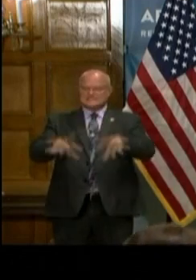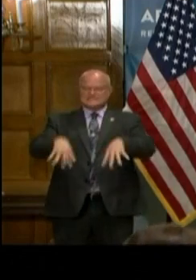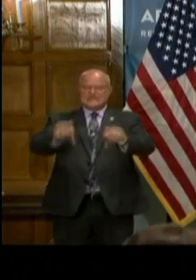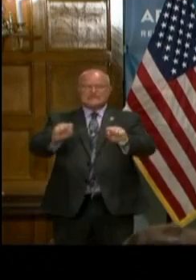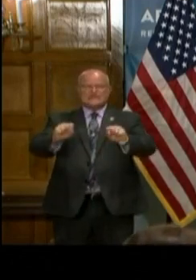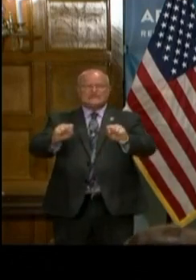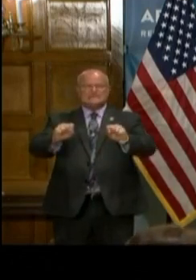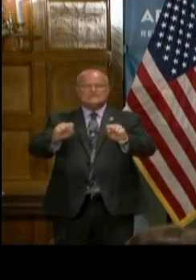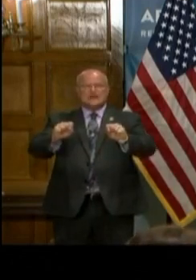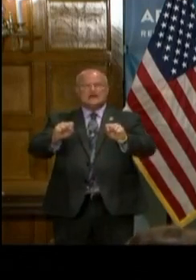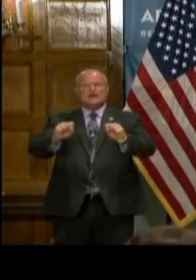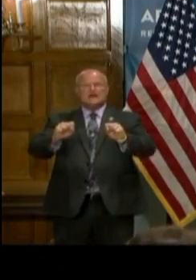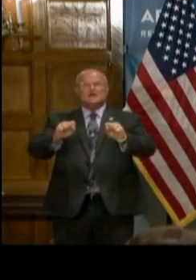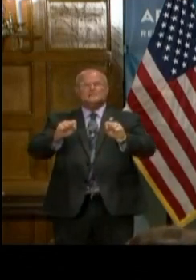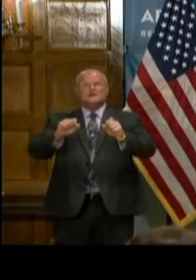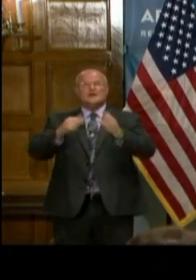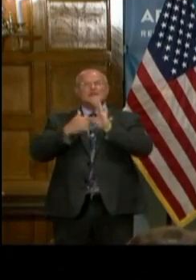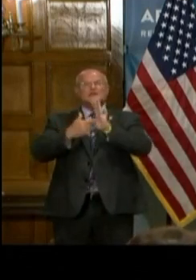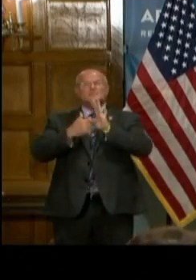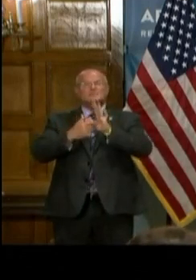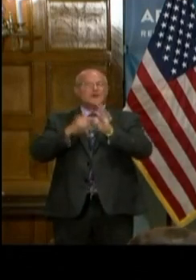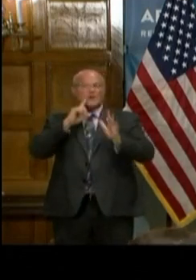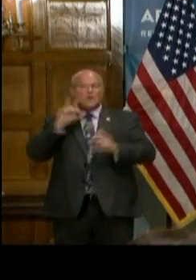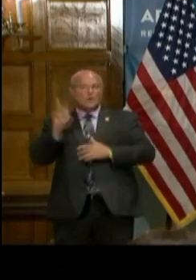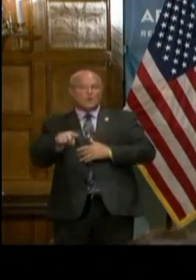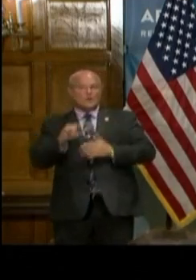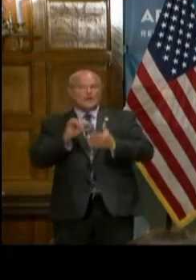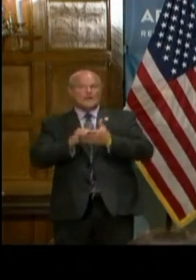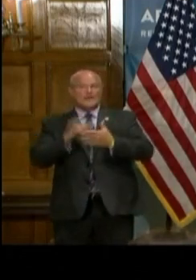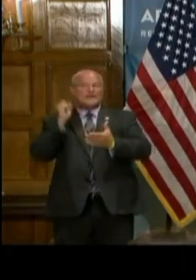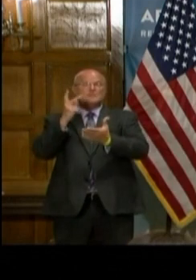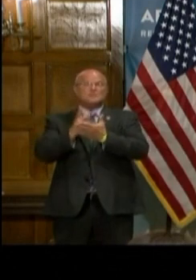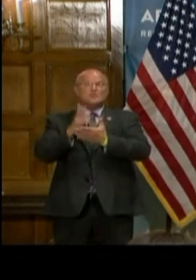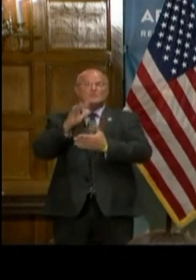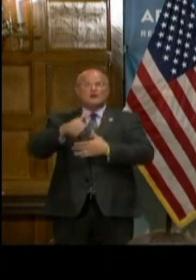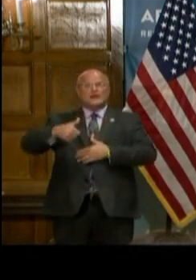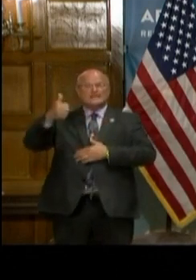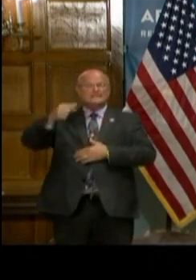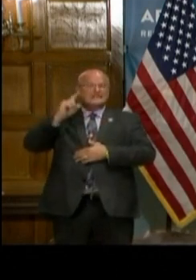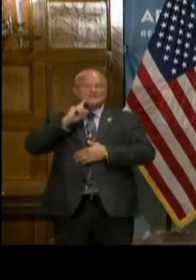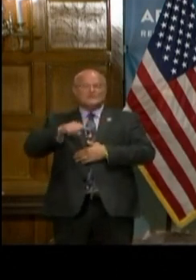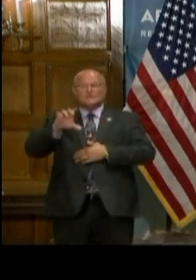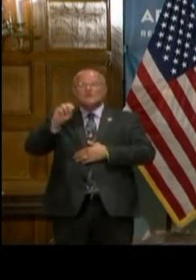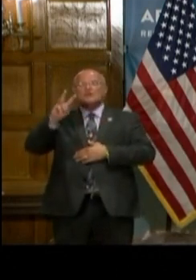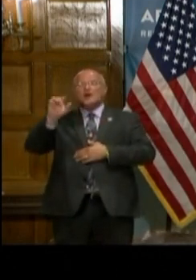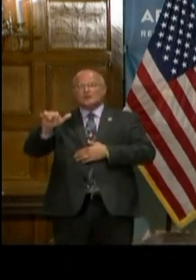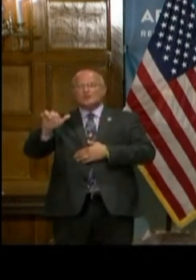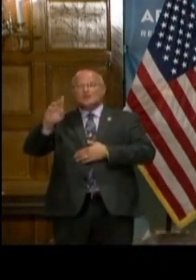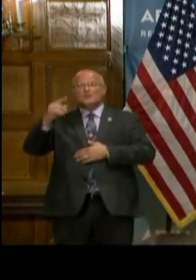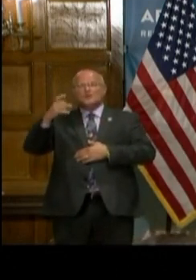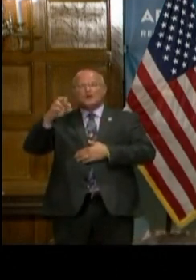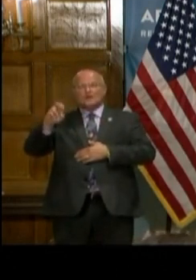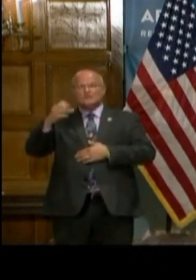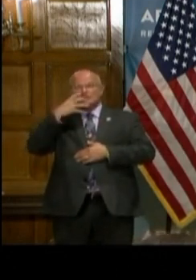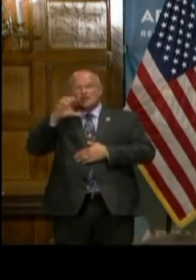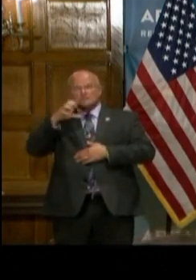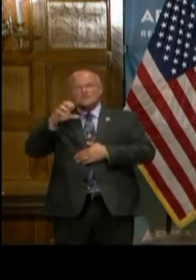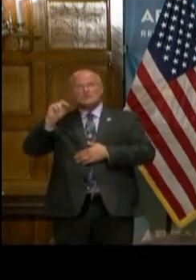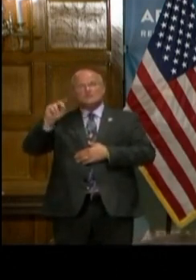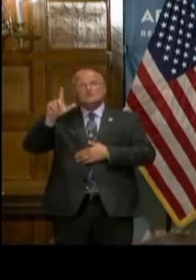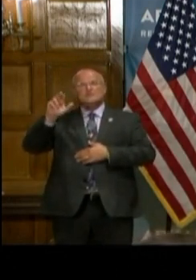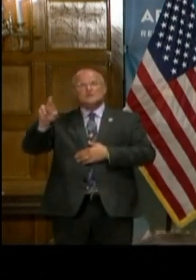adopt the model ordinance that we approved by executive order: Conway, Rogers, Hot Springs, North Little